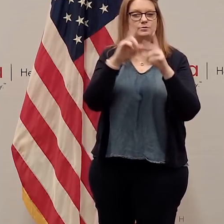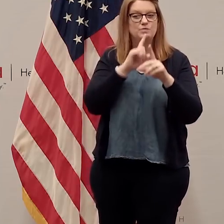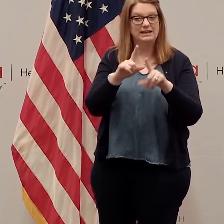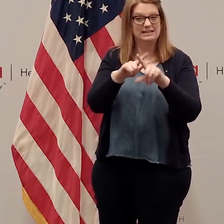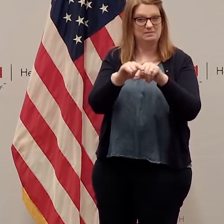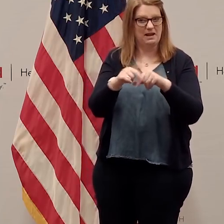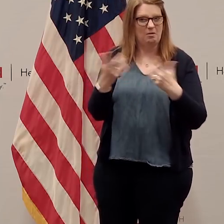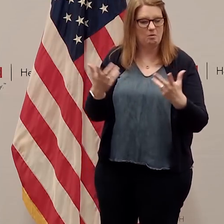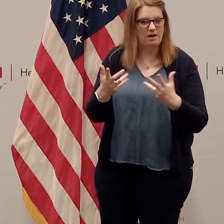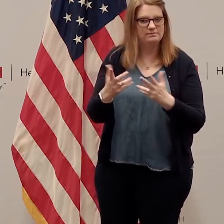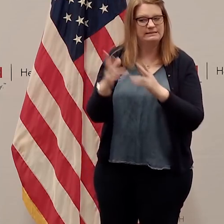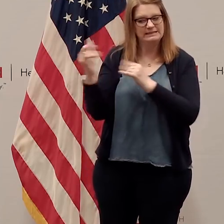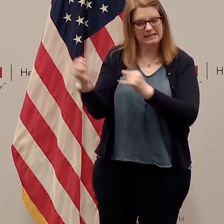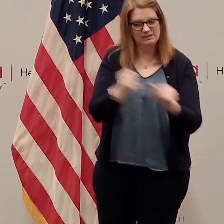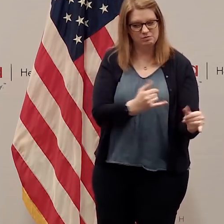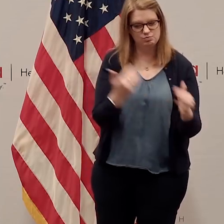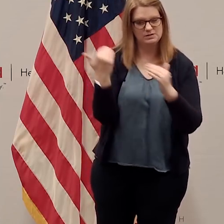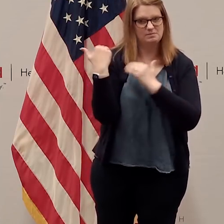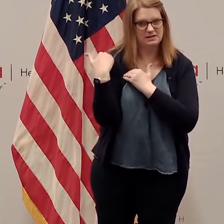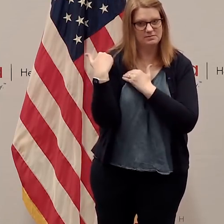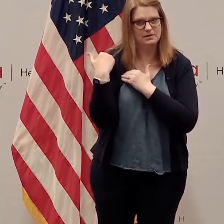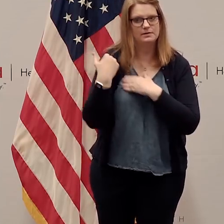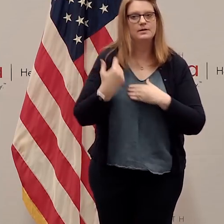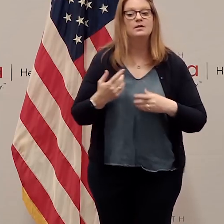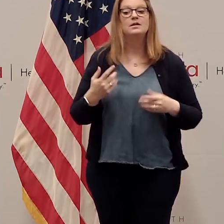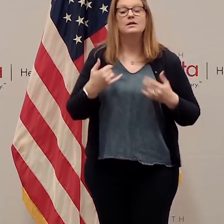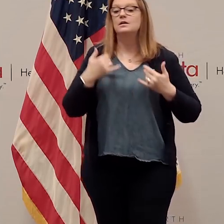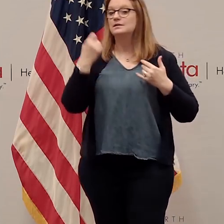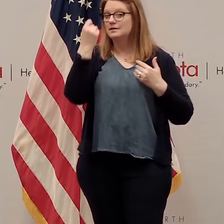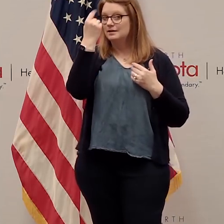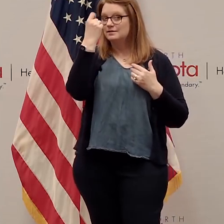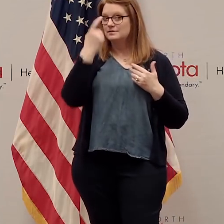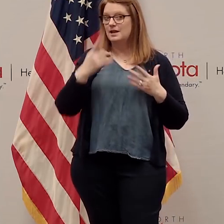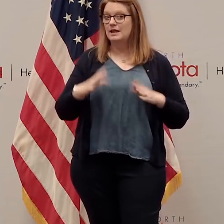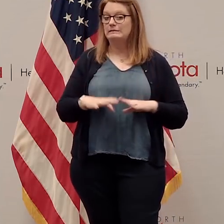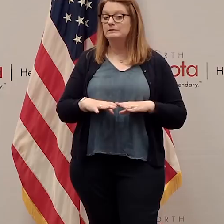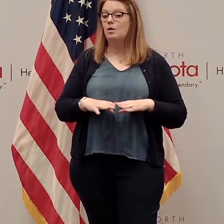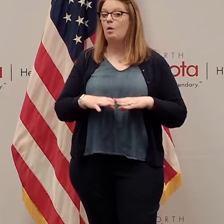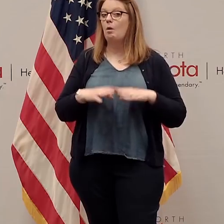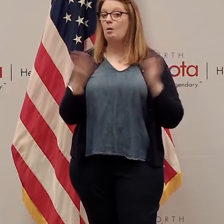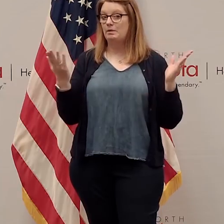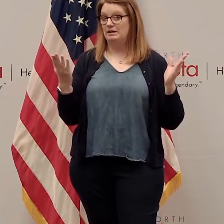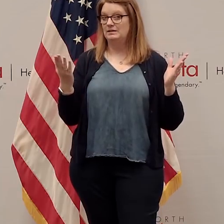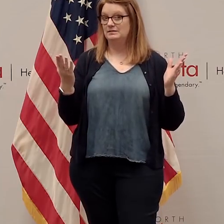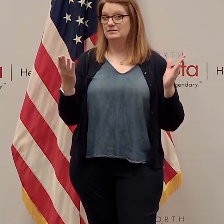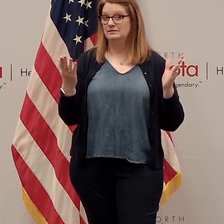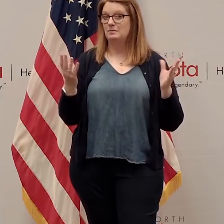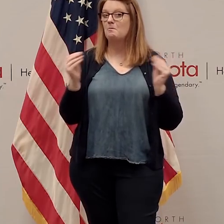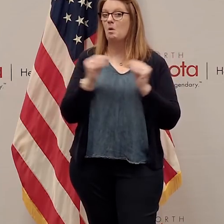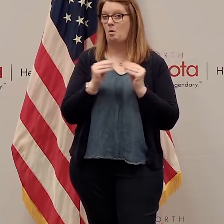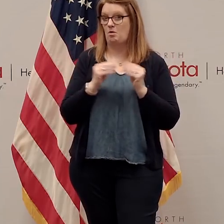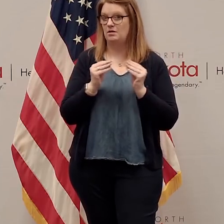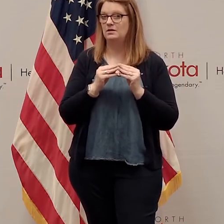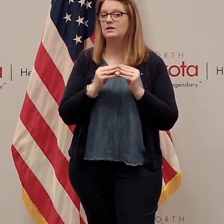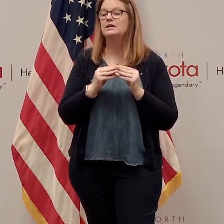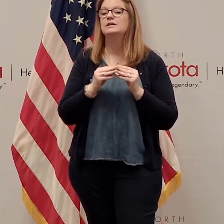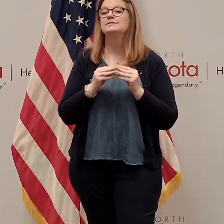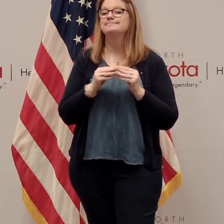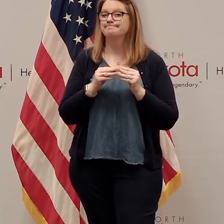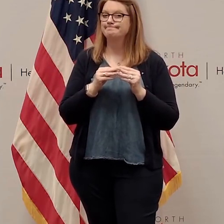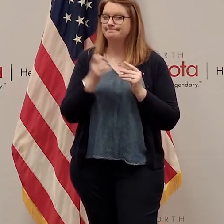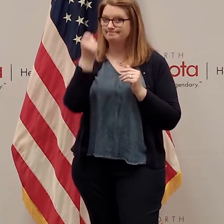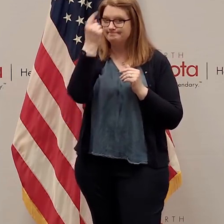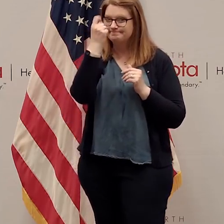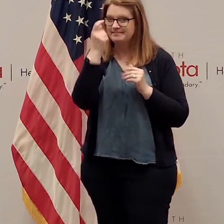we move towards reopening high contact businesses, even more that the individual responsibility